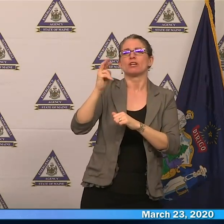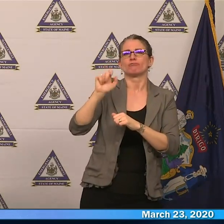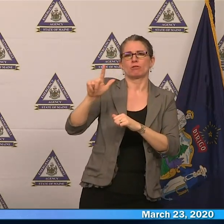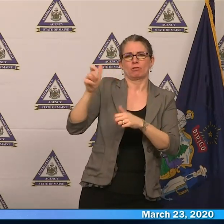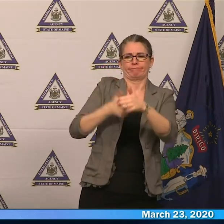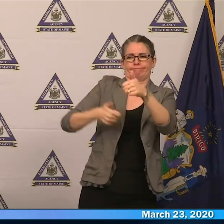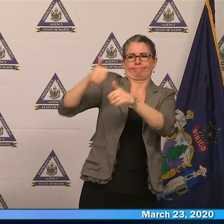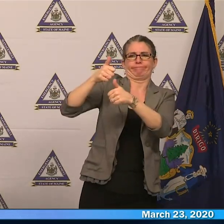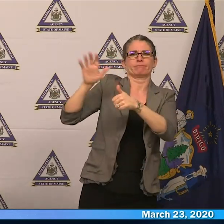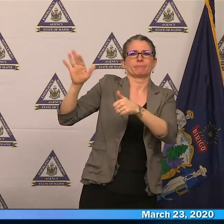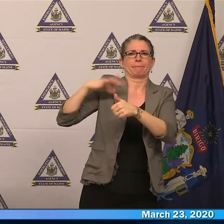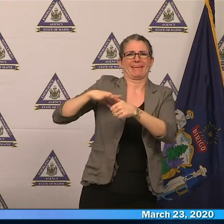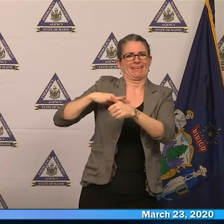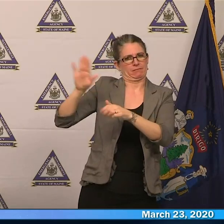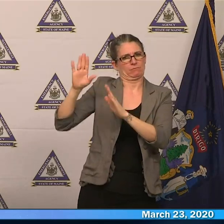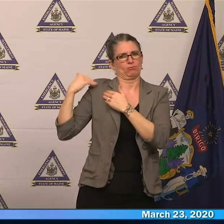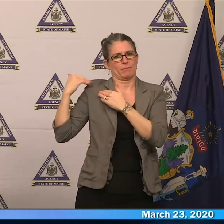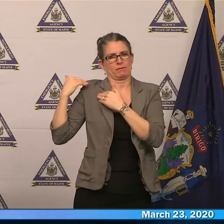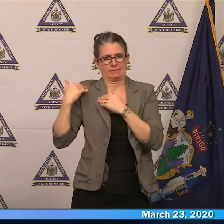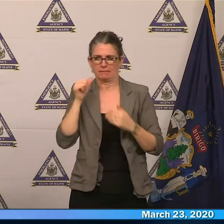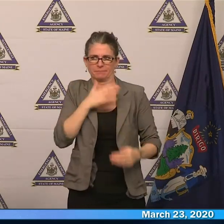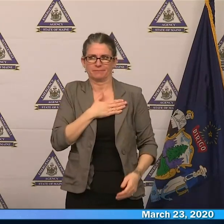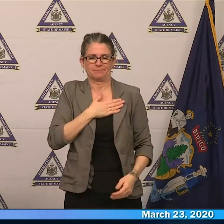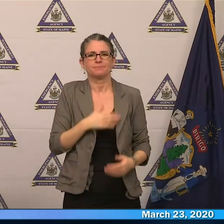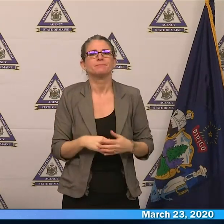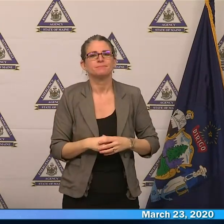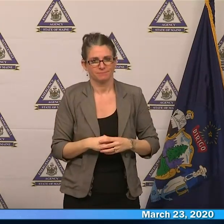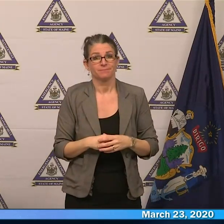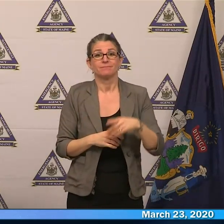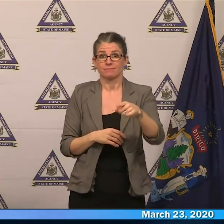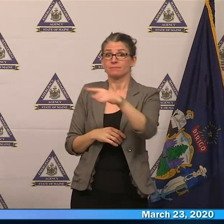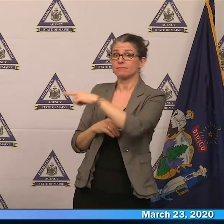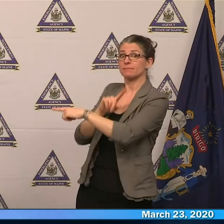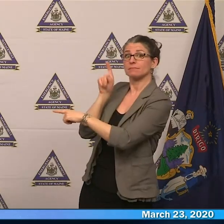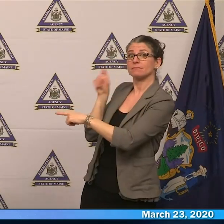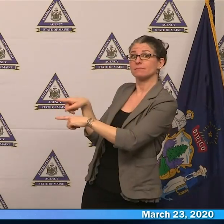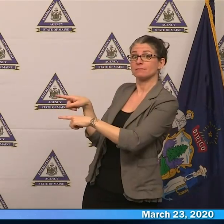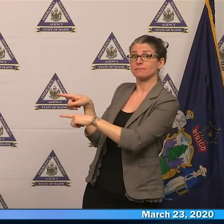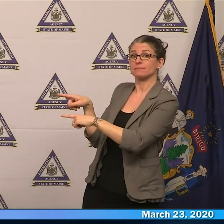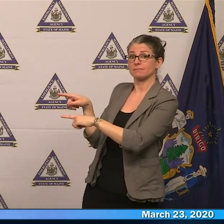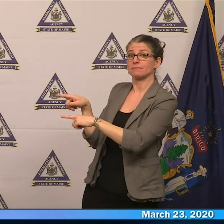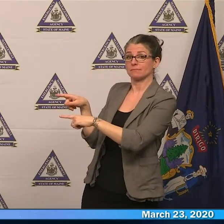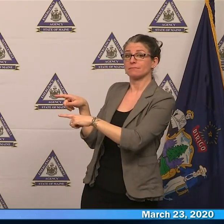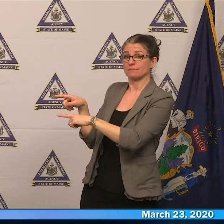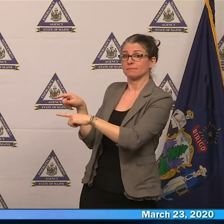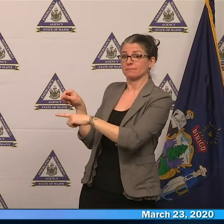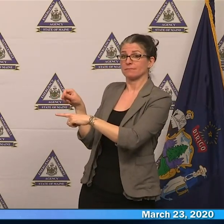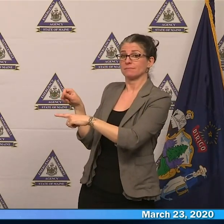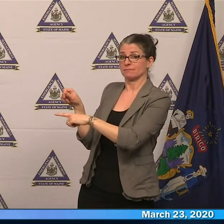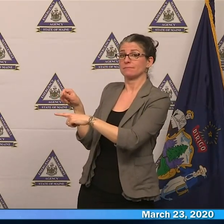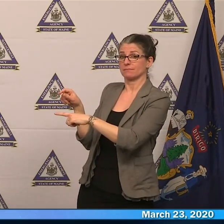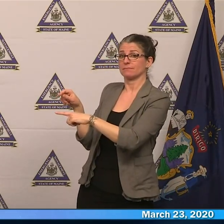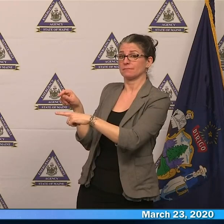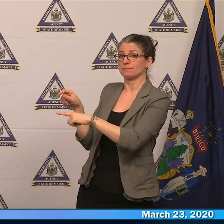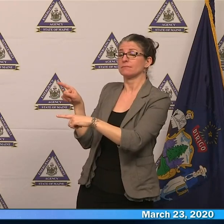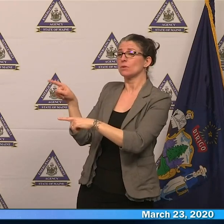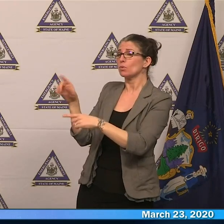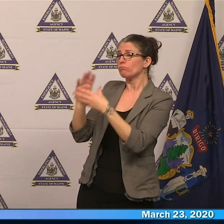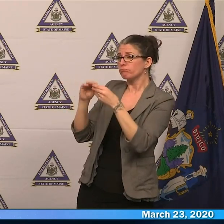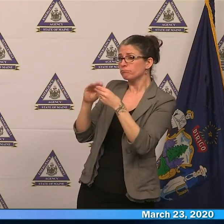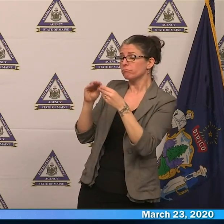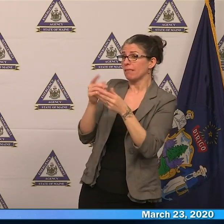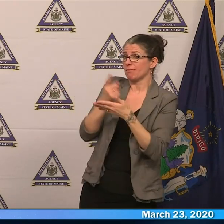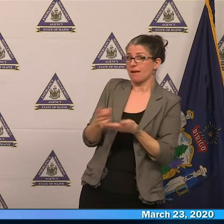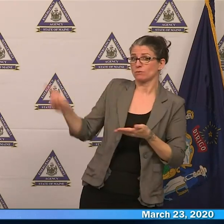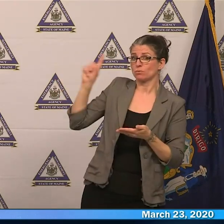Another question on preparedness. Ventilators, you mentioned gave us an update last week on the number of ventilators that were available. And you also